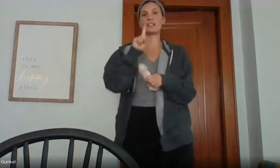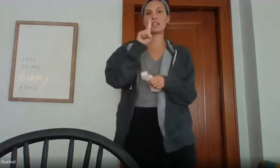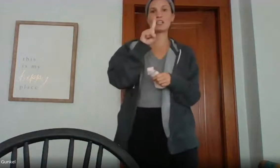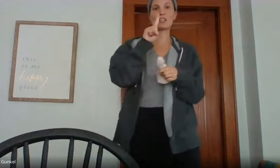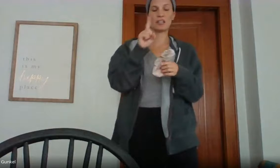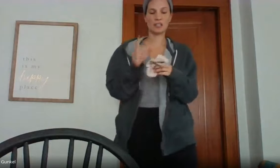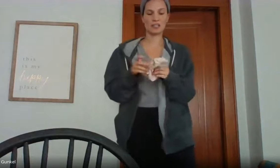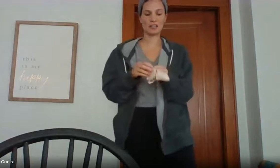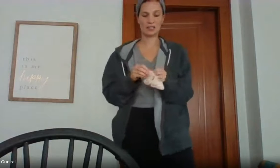One,